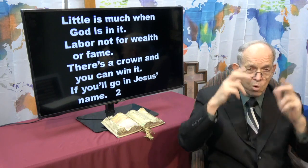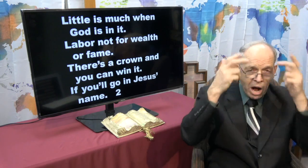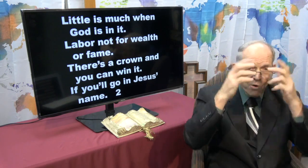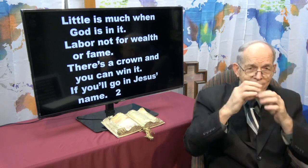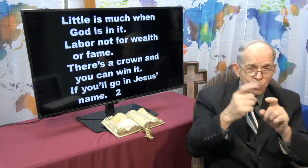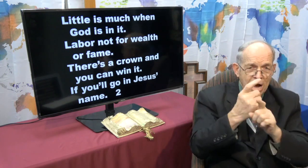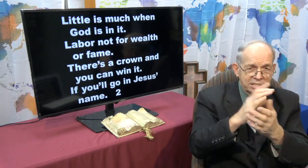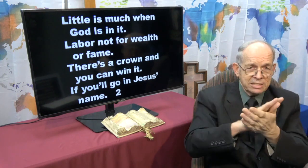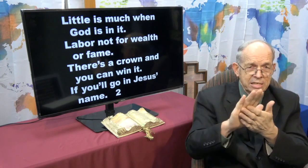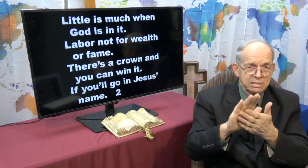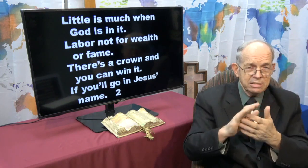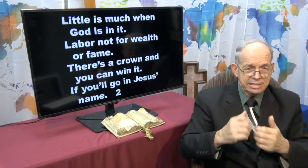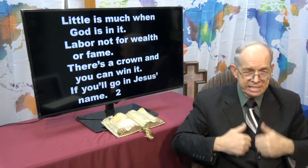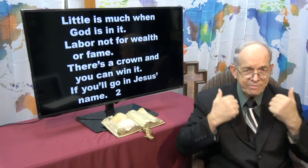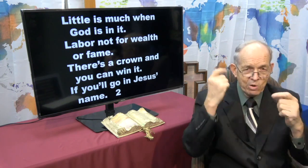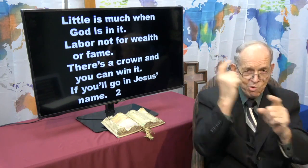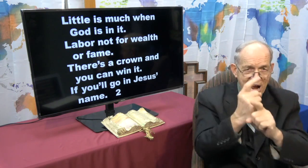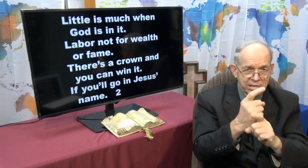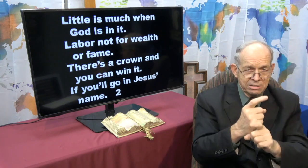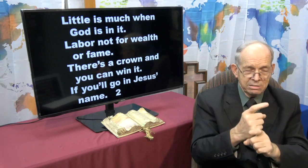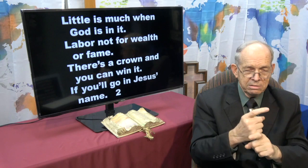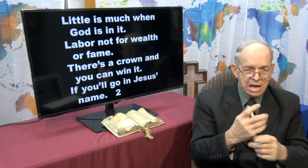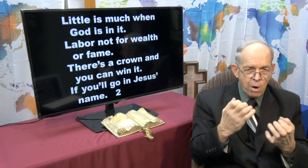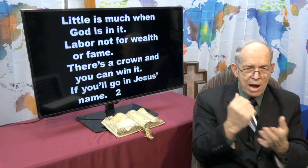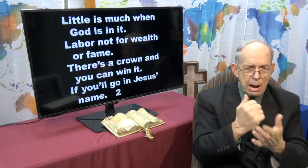power of righteousness, Nick Ray, I will help you.